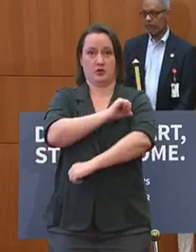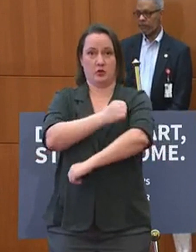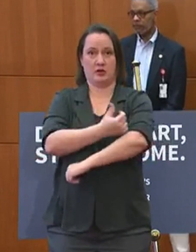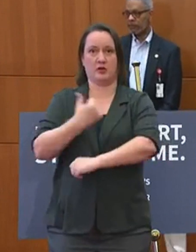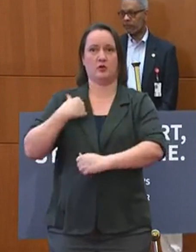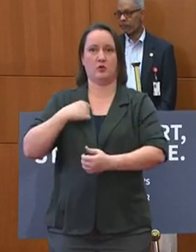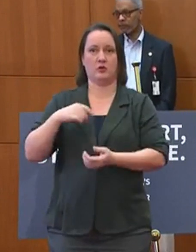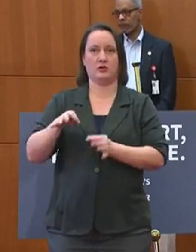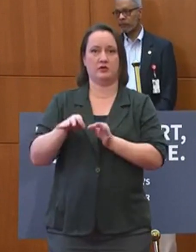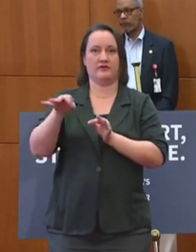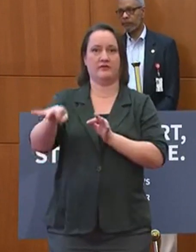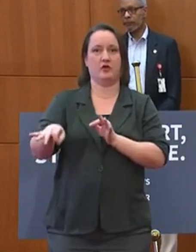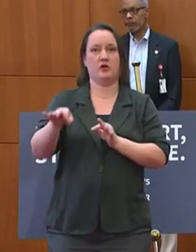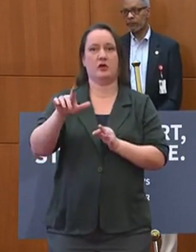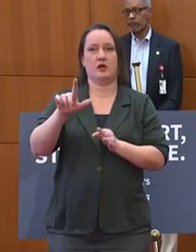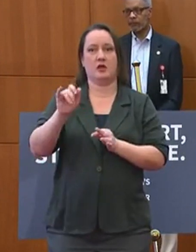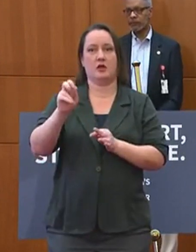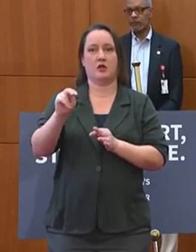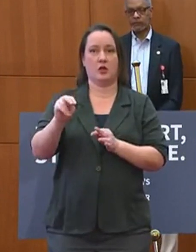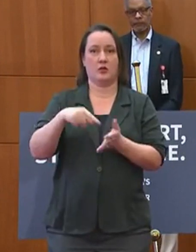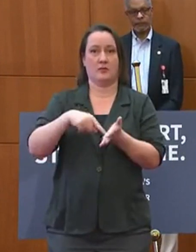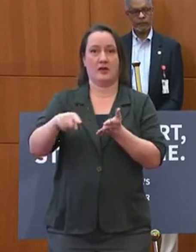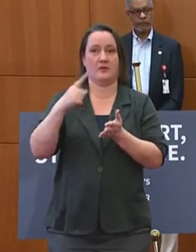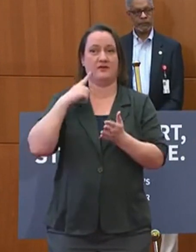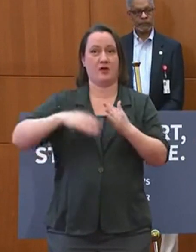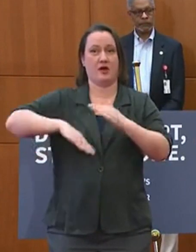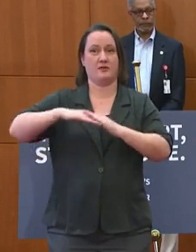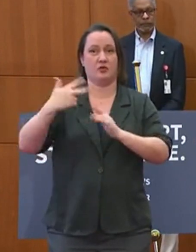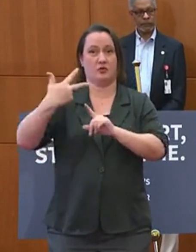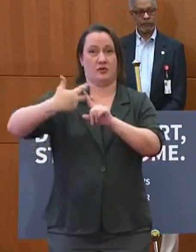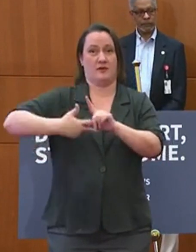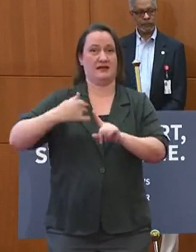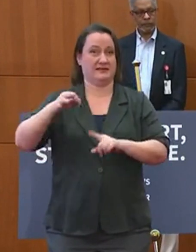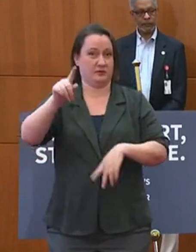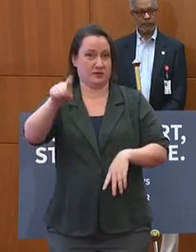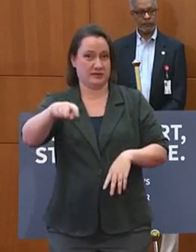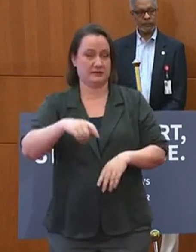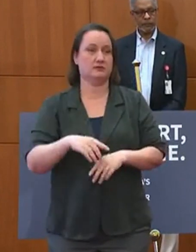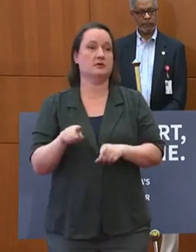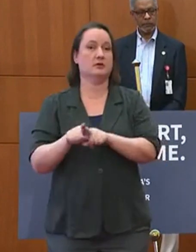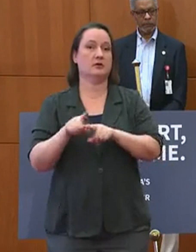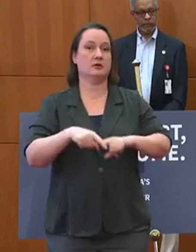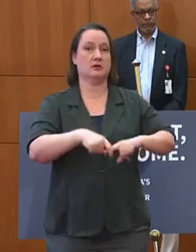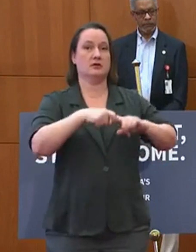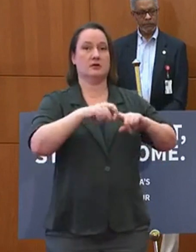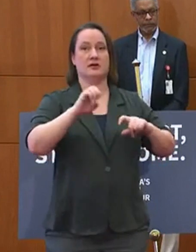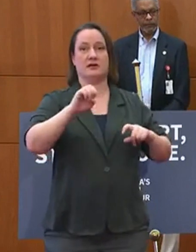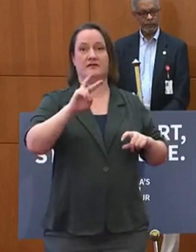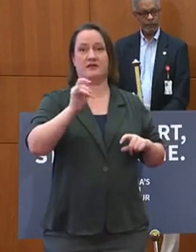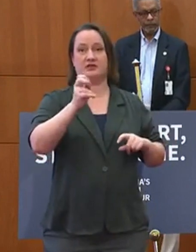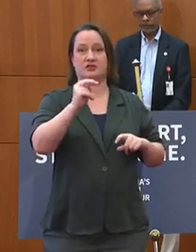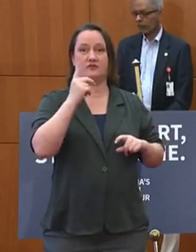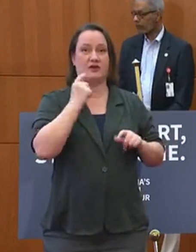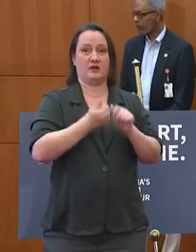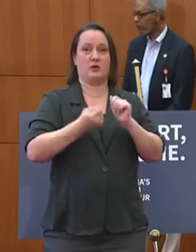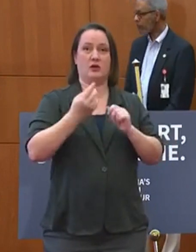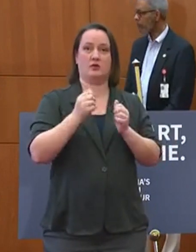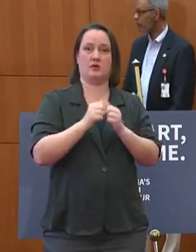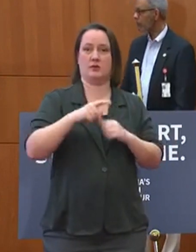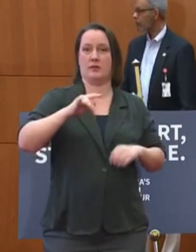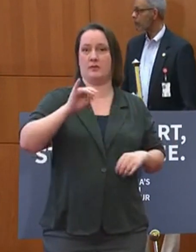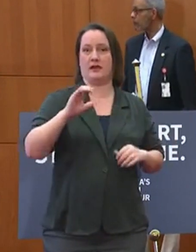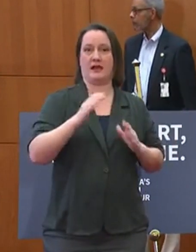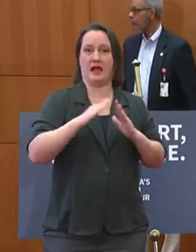loan payments for up to 3 months if people need it. We're also suspending evictions for anyone with public